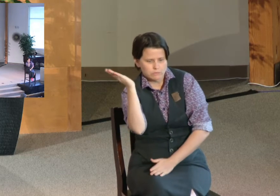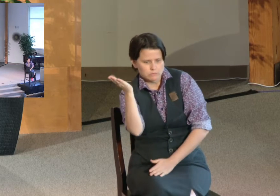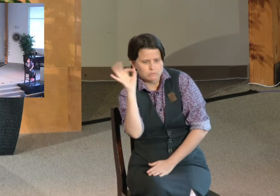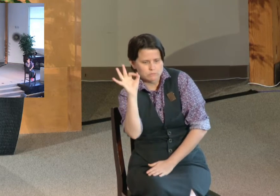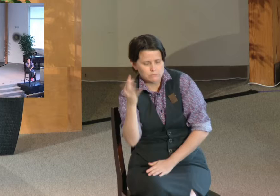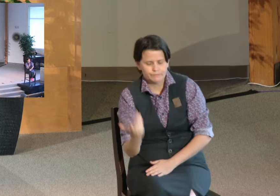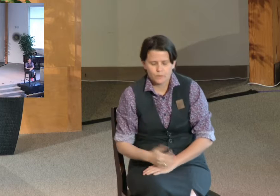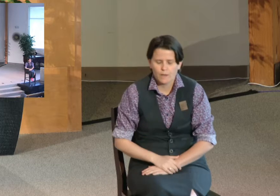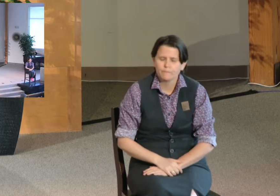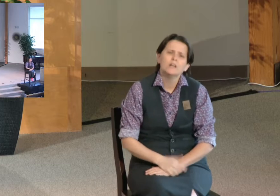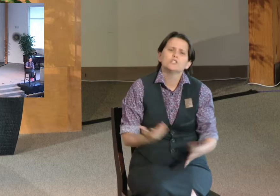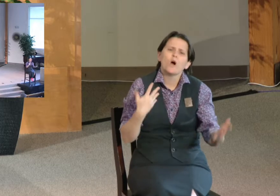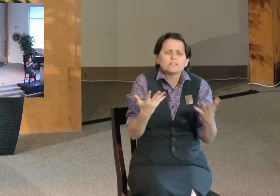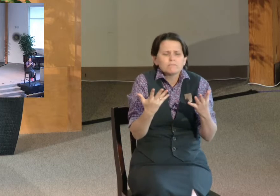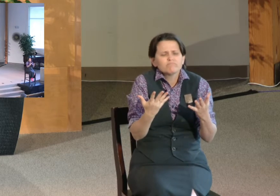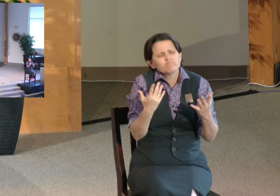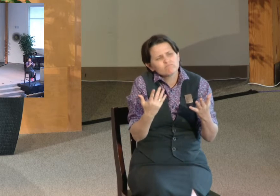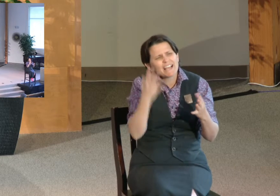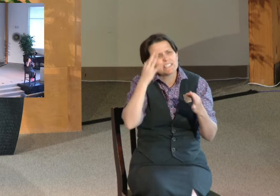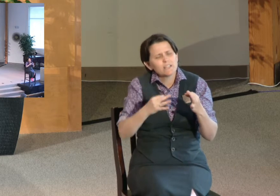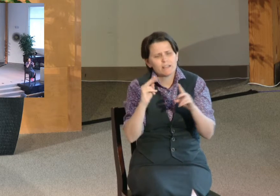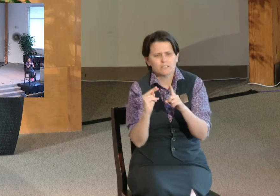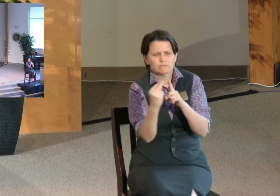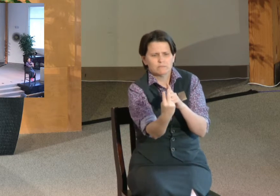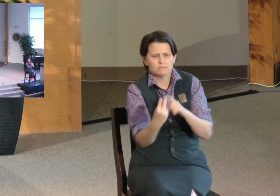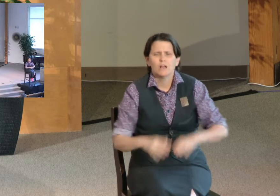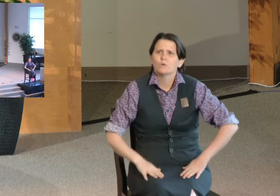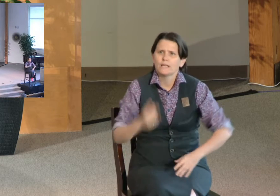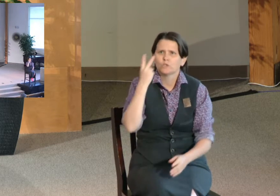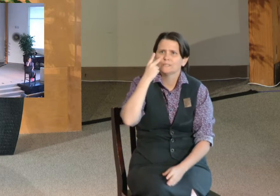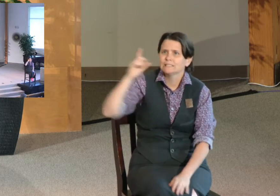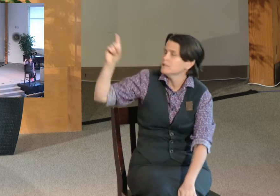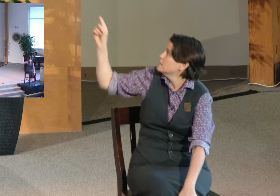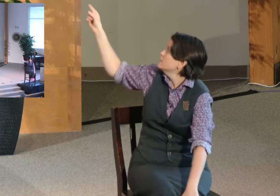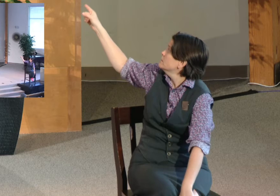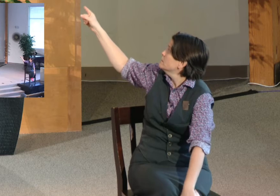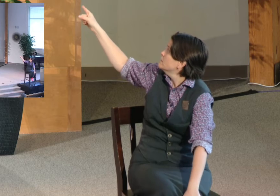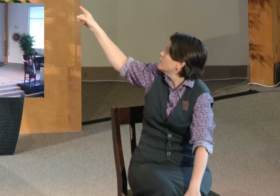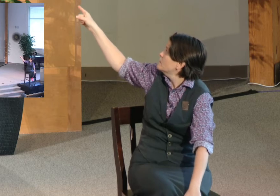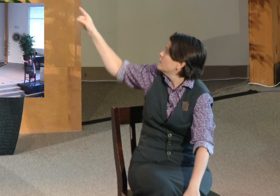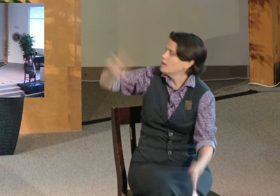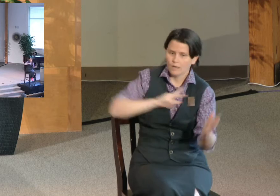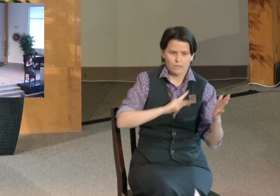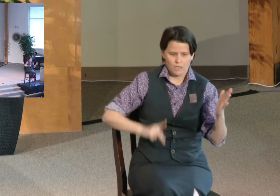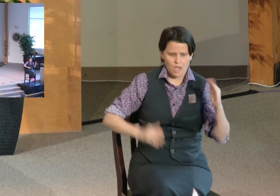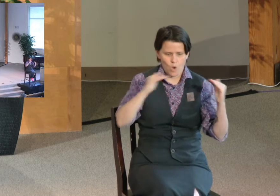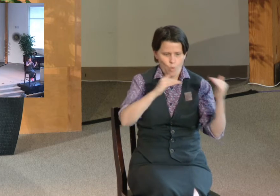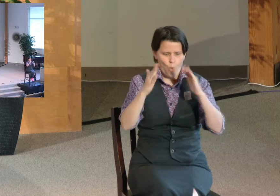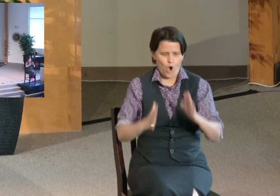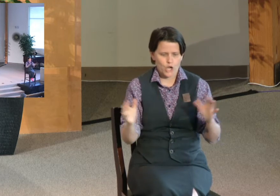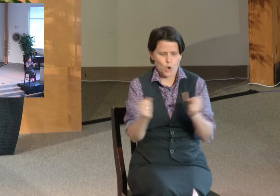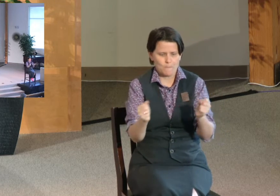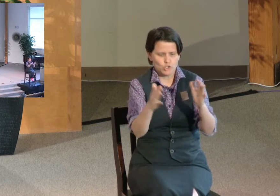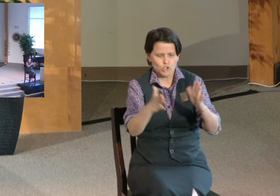the title there up, which is King, Warrior, Magician, and Lover, Rediscovering the Archetypes of